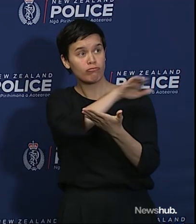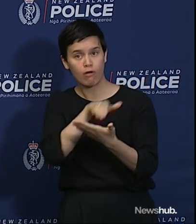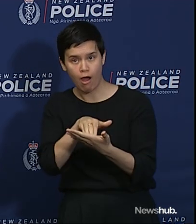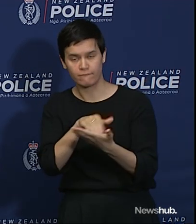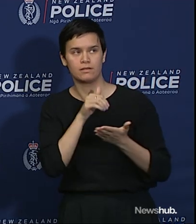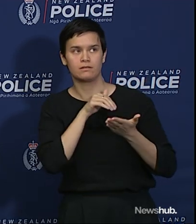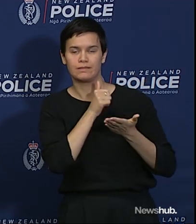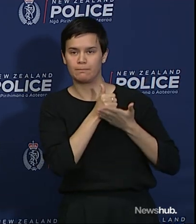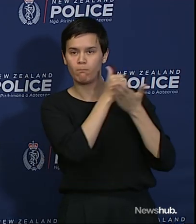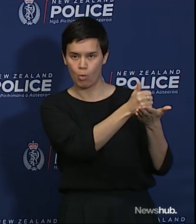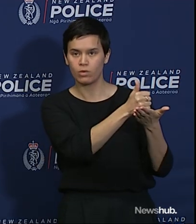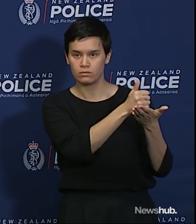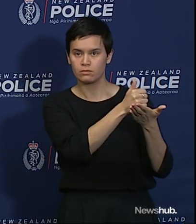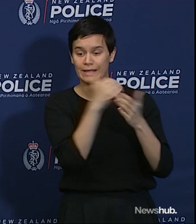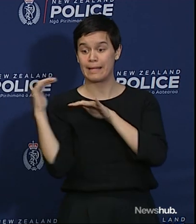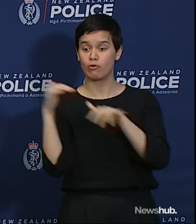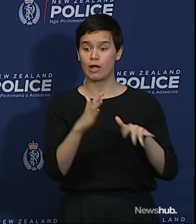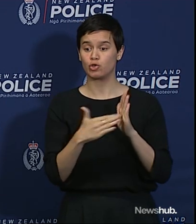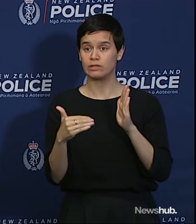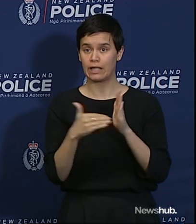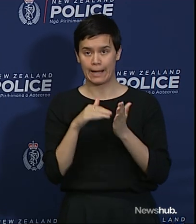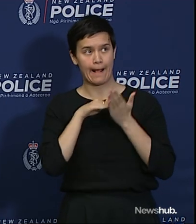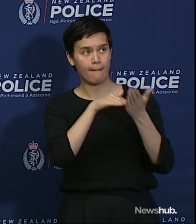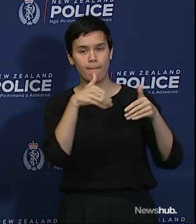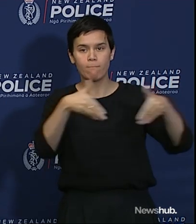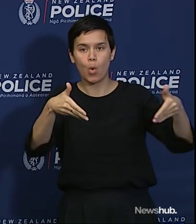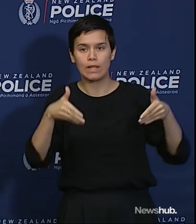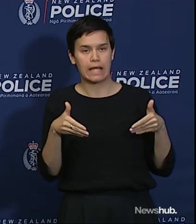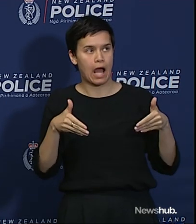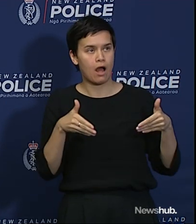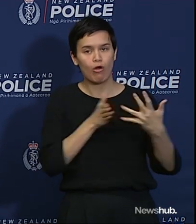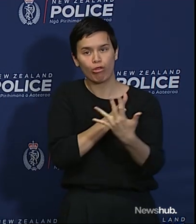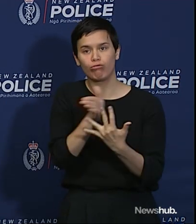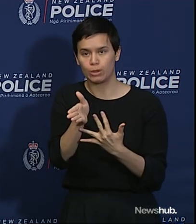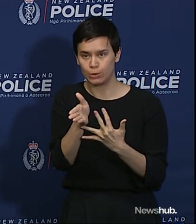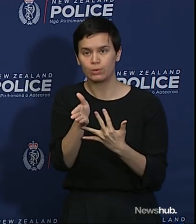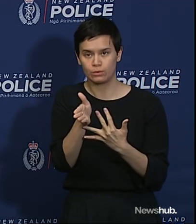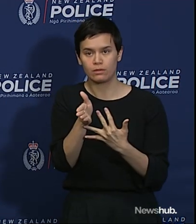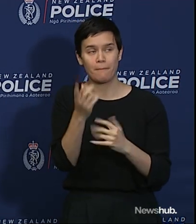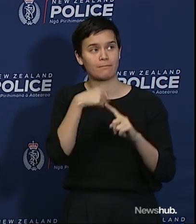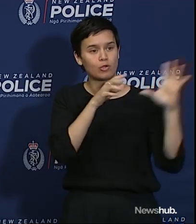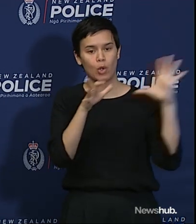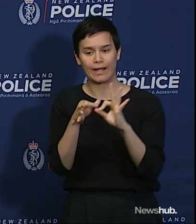are assisting through border clearance processes and connections to police family liaison services.